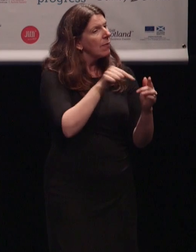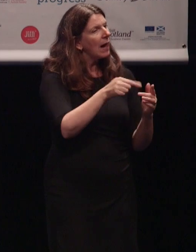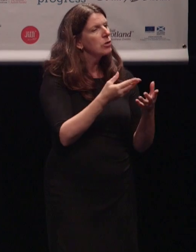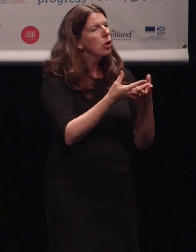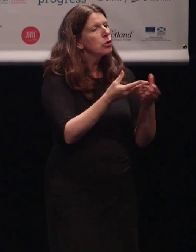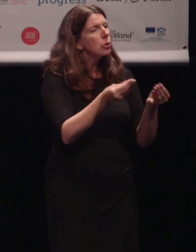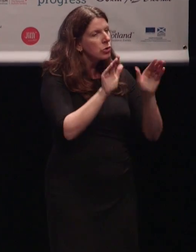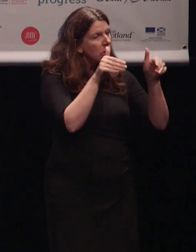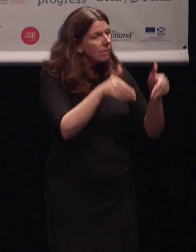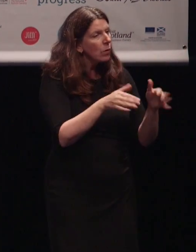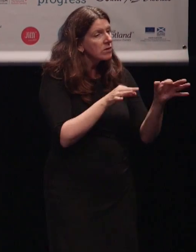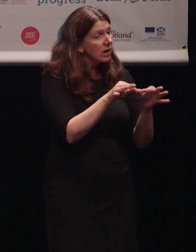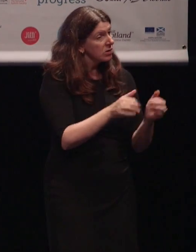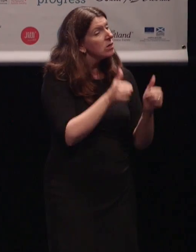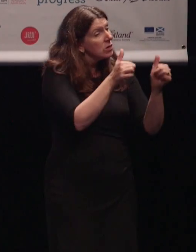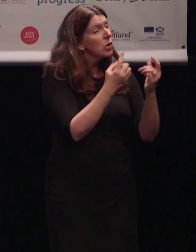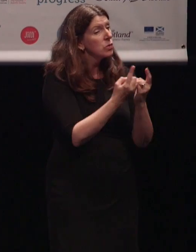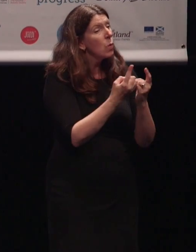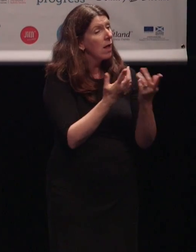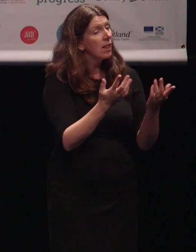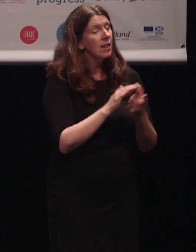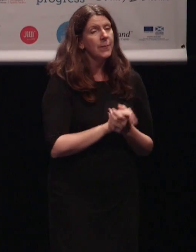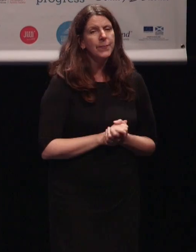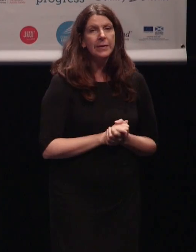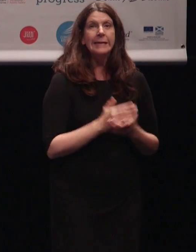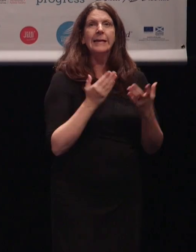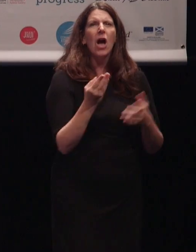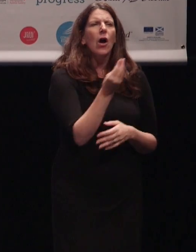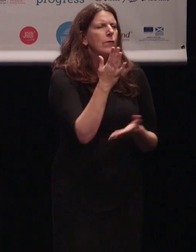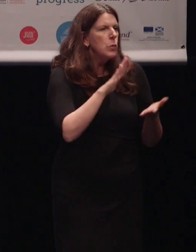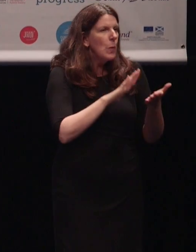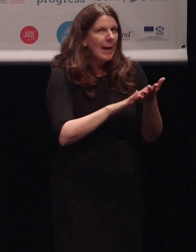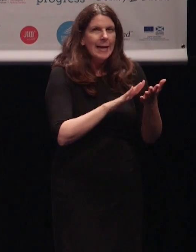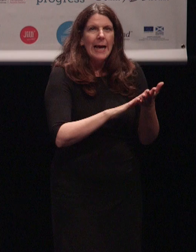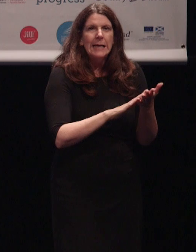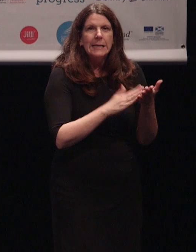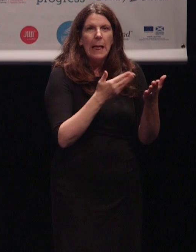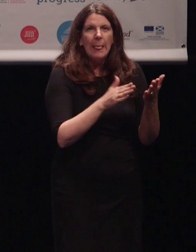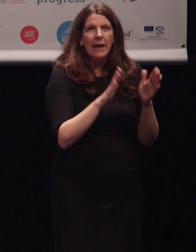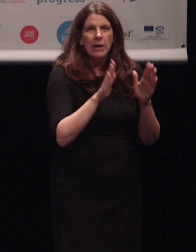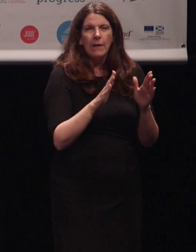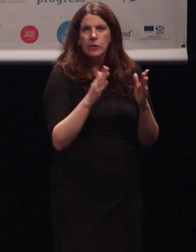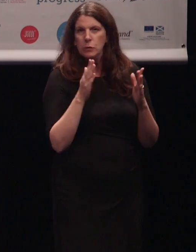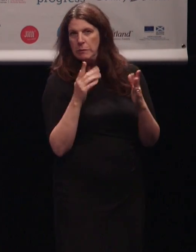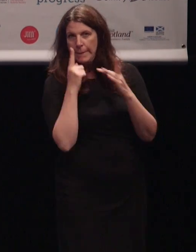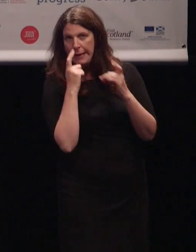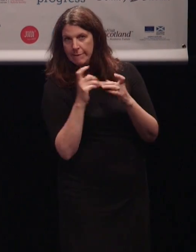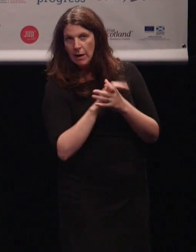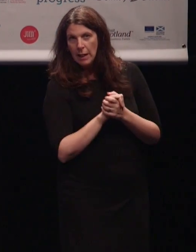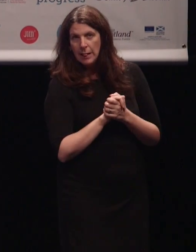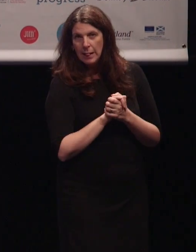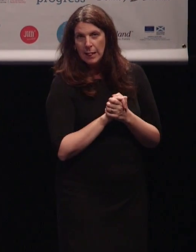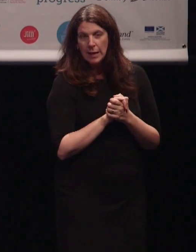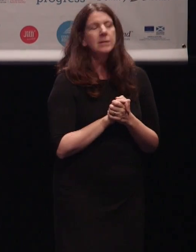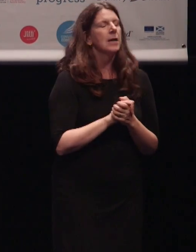Okay, so I just have a few minutes left, and I have to pick up my cliffhanger. I promised